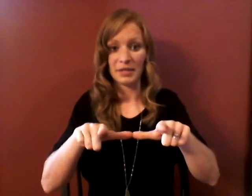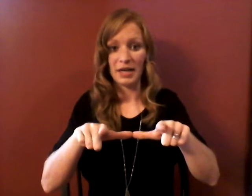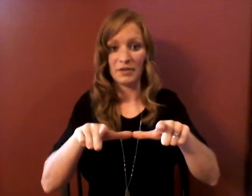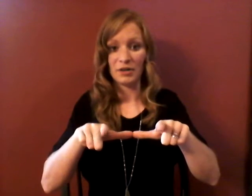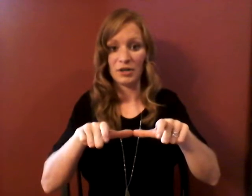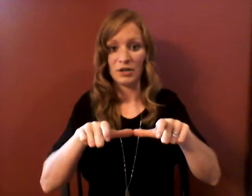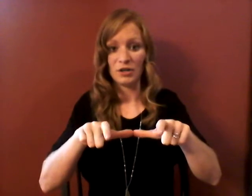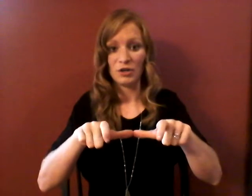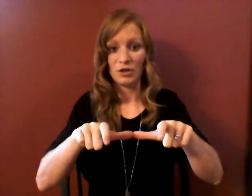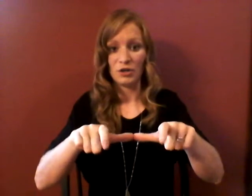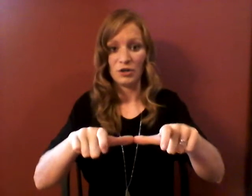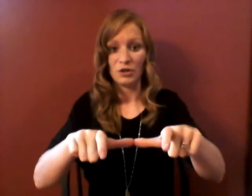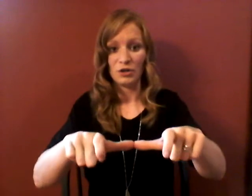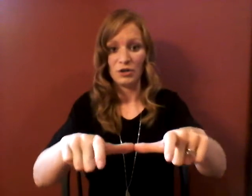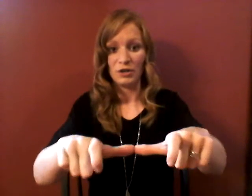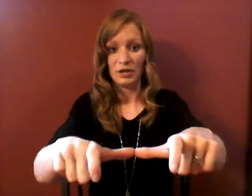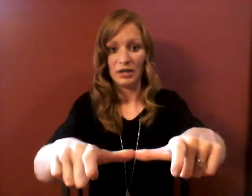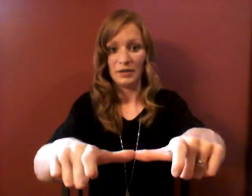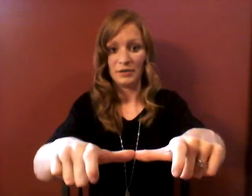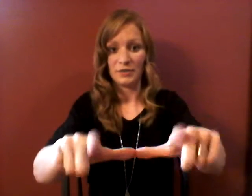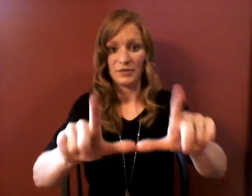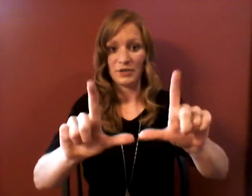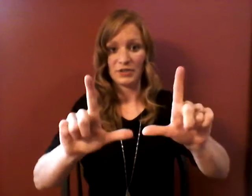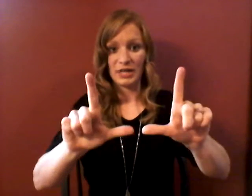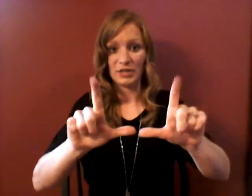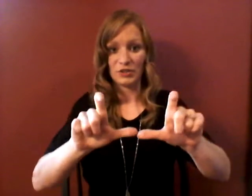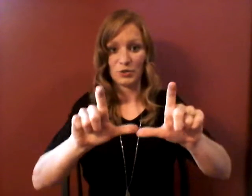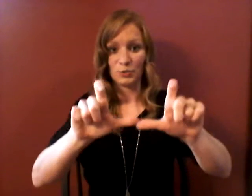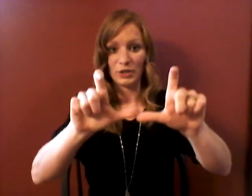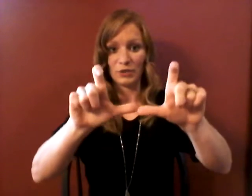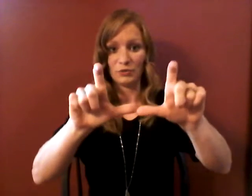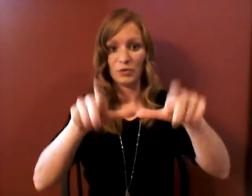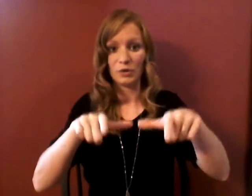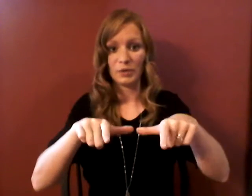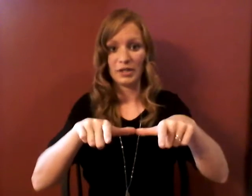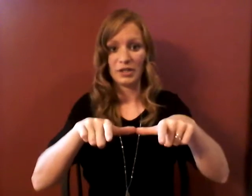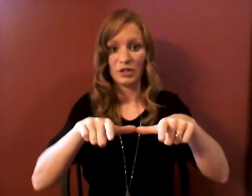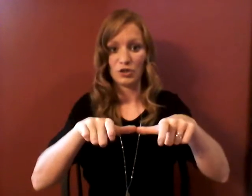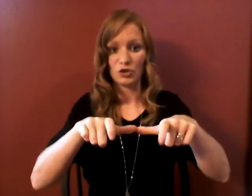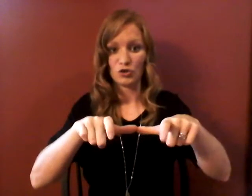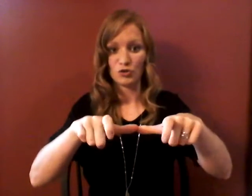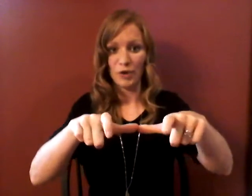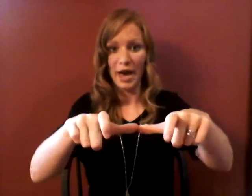together. And those fingers kind of just wiggle forward. Track.